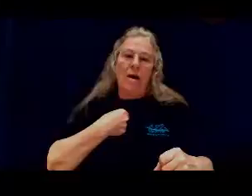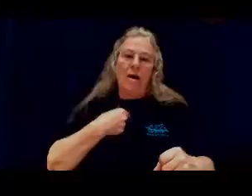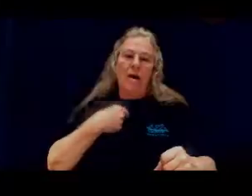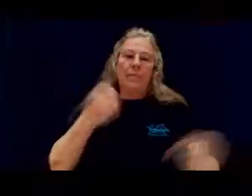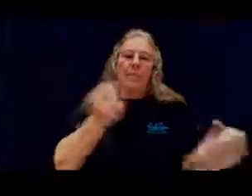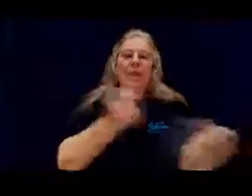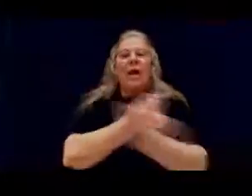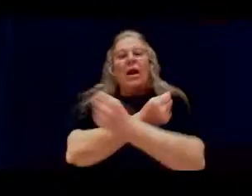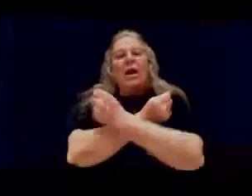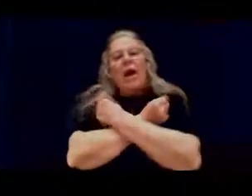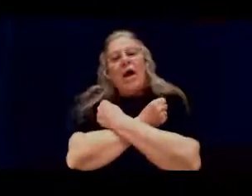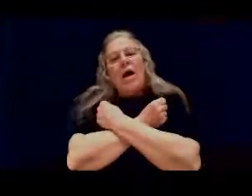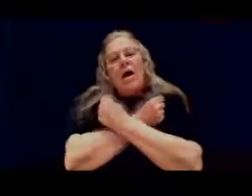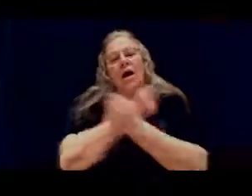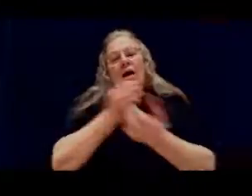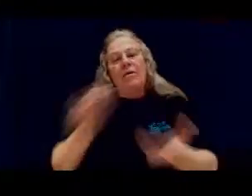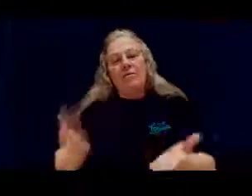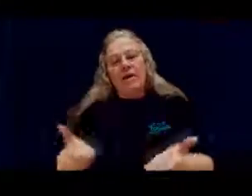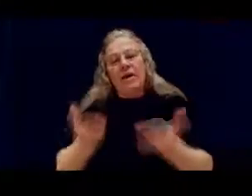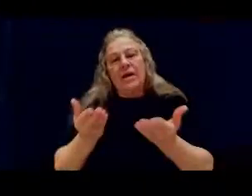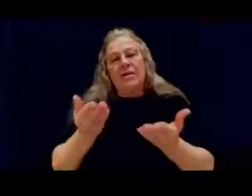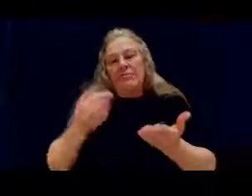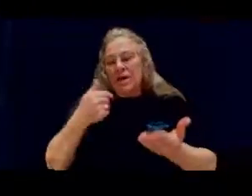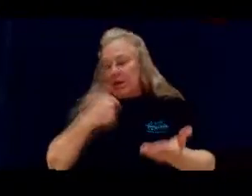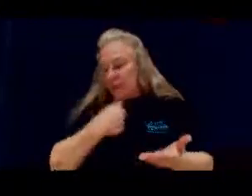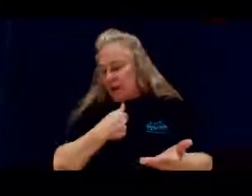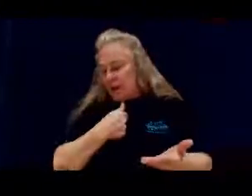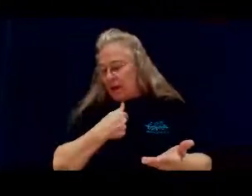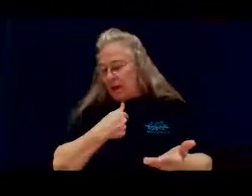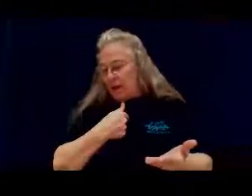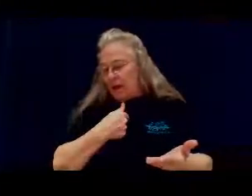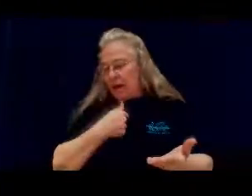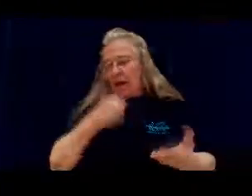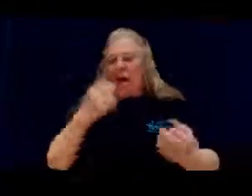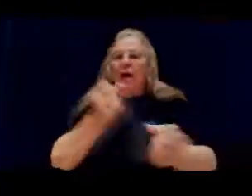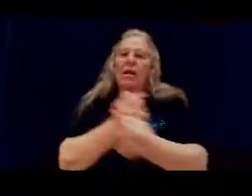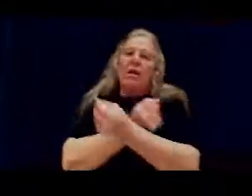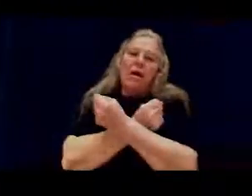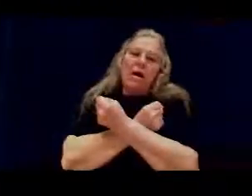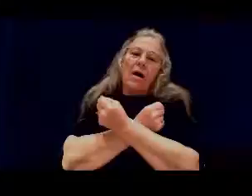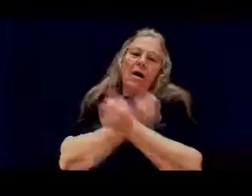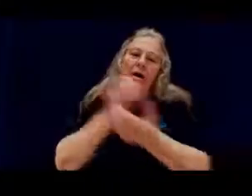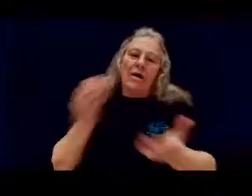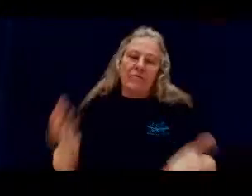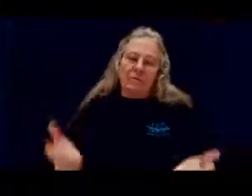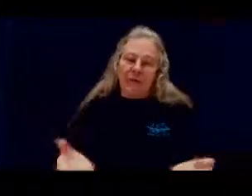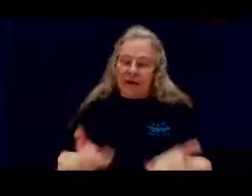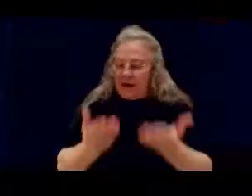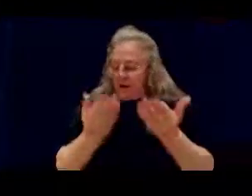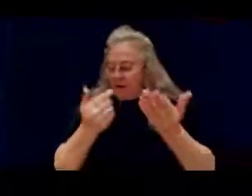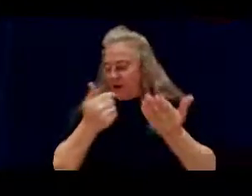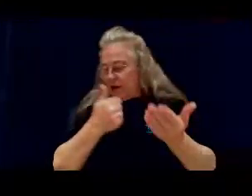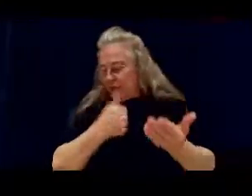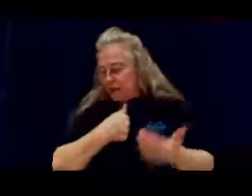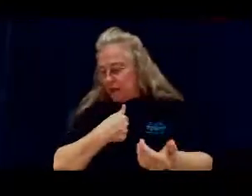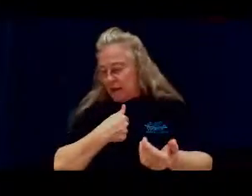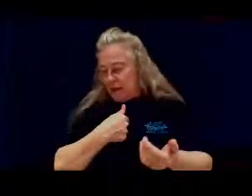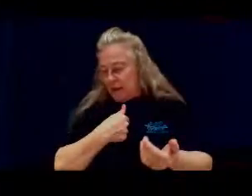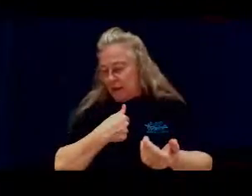I. Love lifted me, love lifted